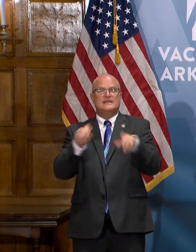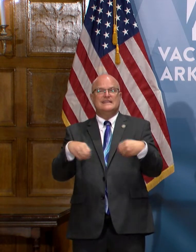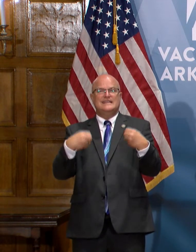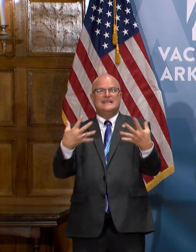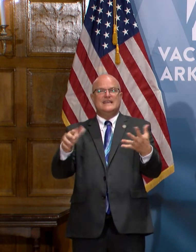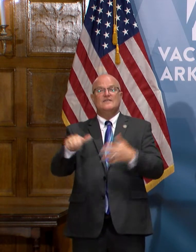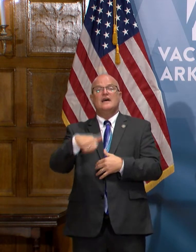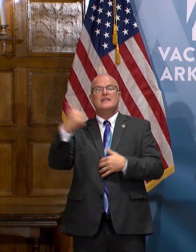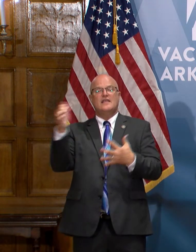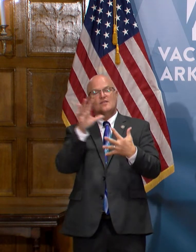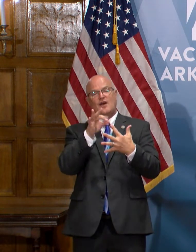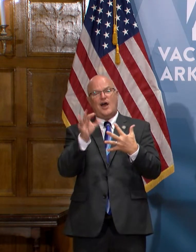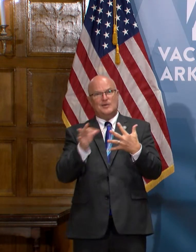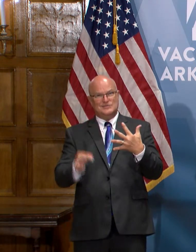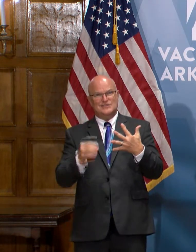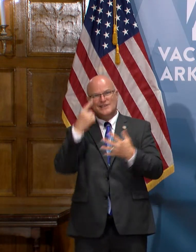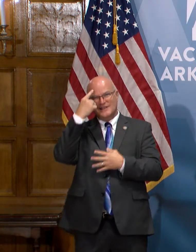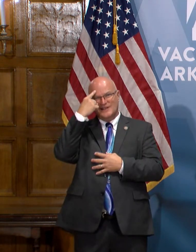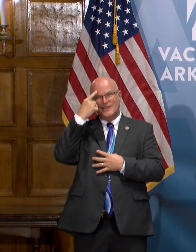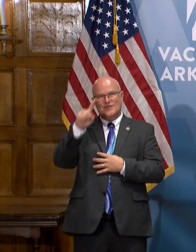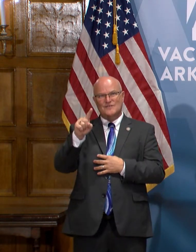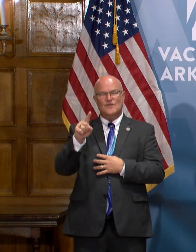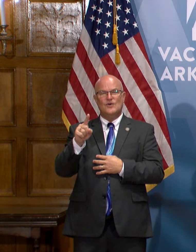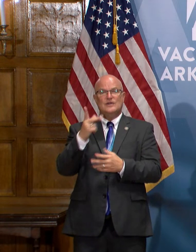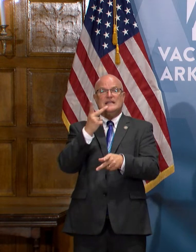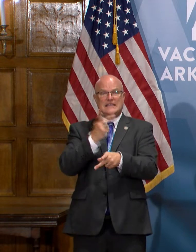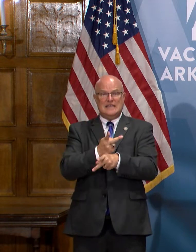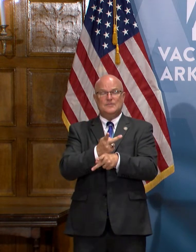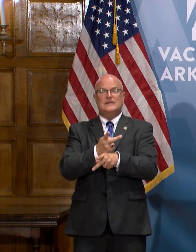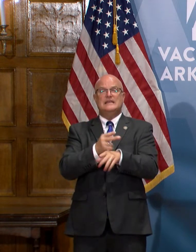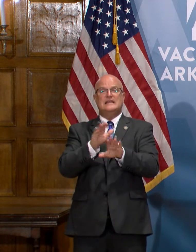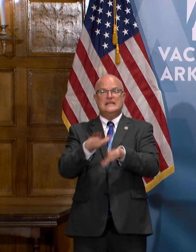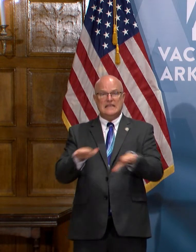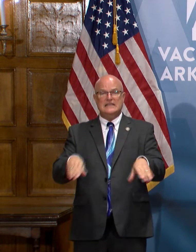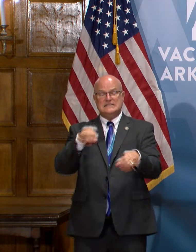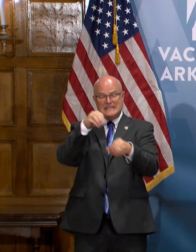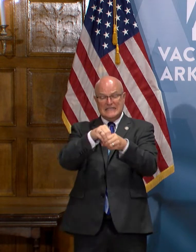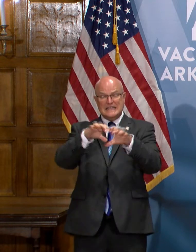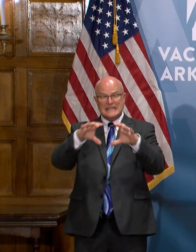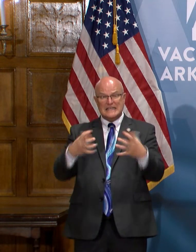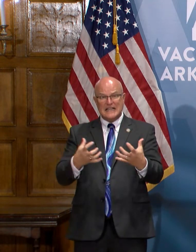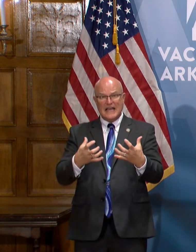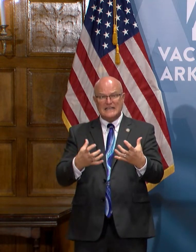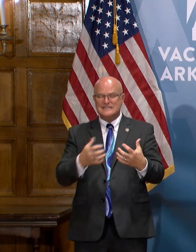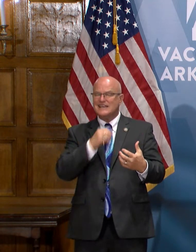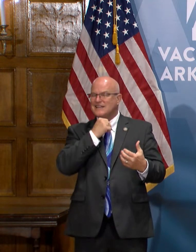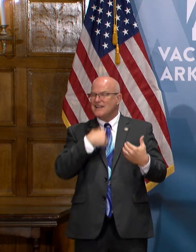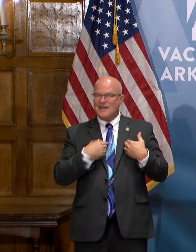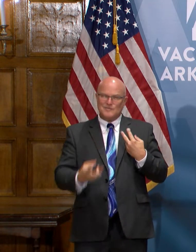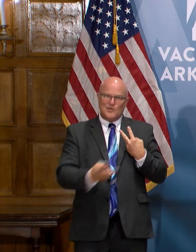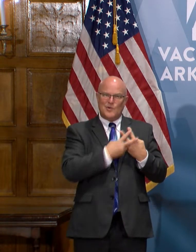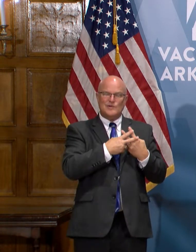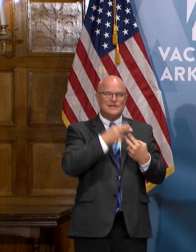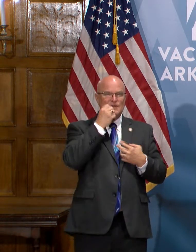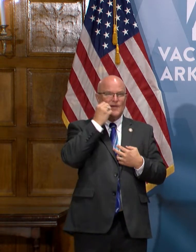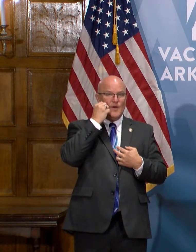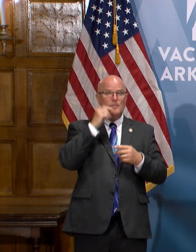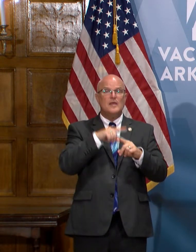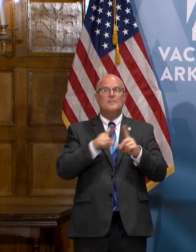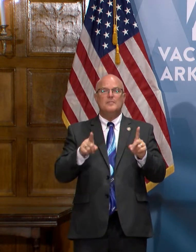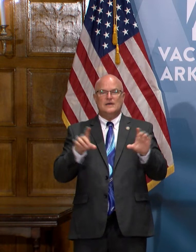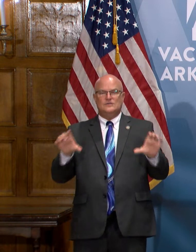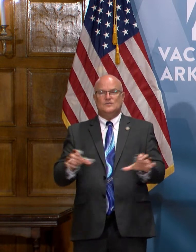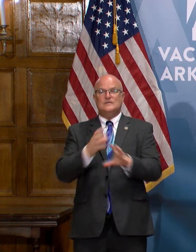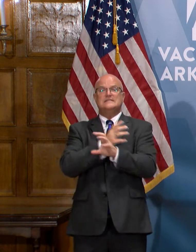give another option to keep kids in the classroom, avoid quarantine, but to do it in a safe